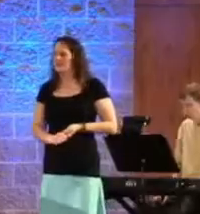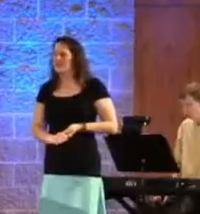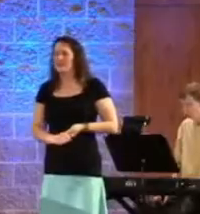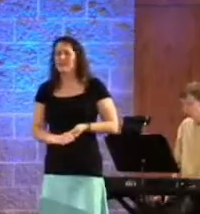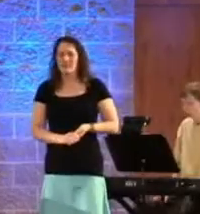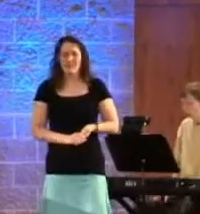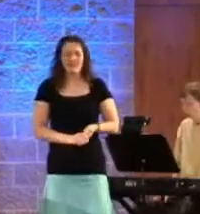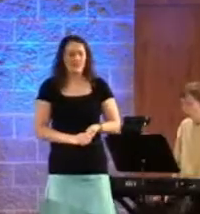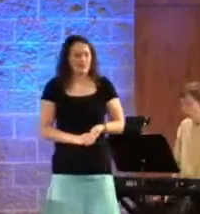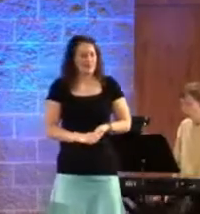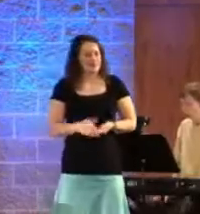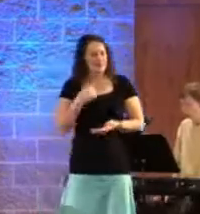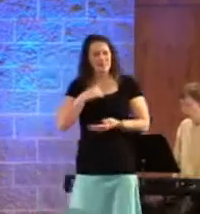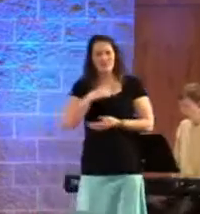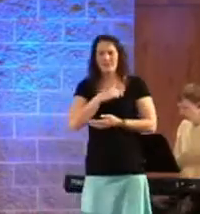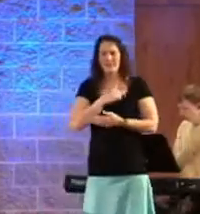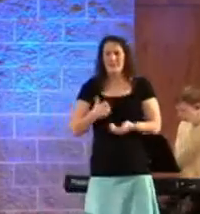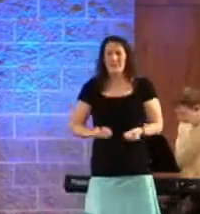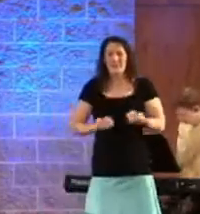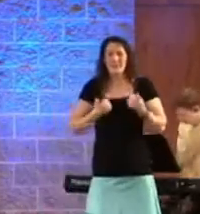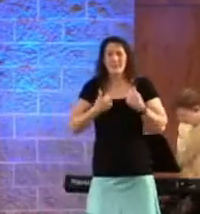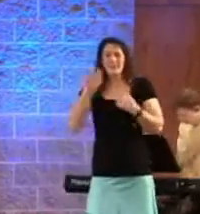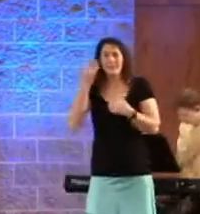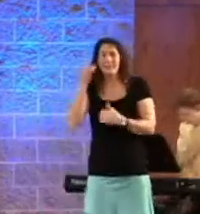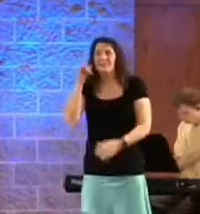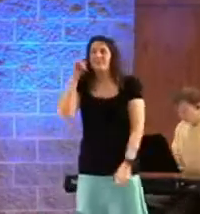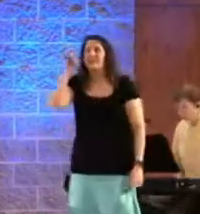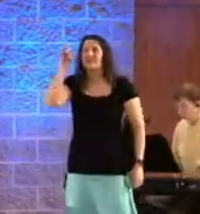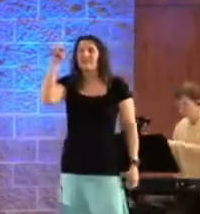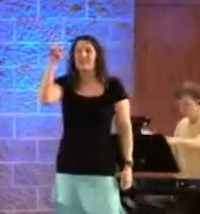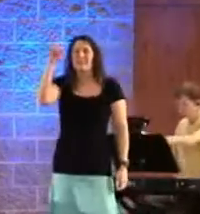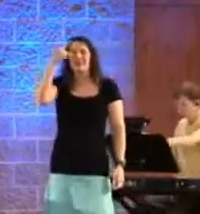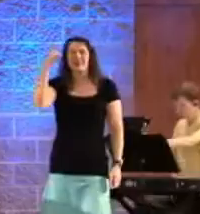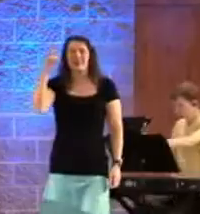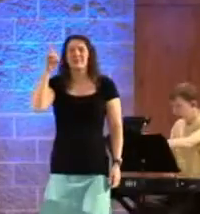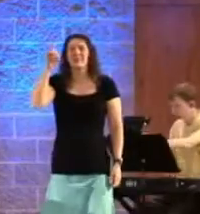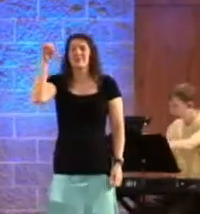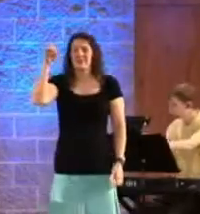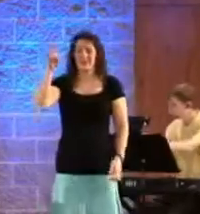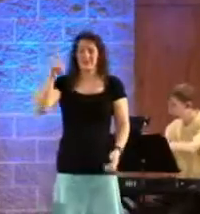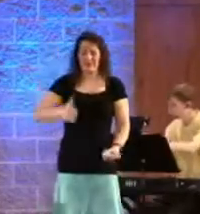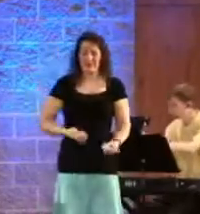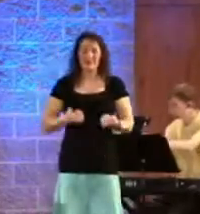Live because of him, and he is our living hope.